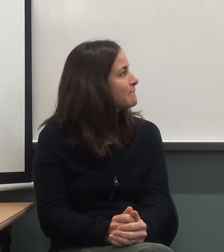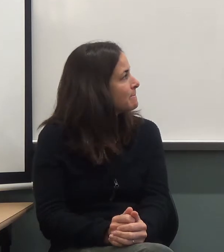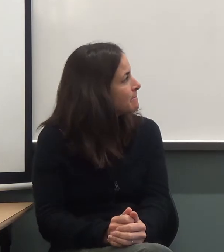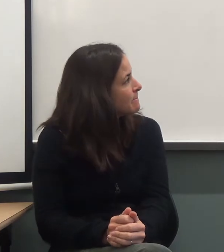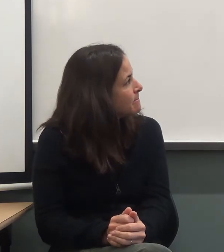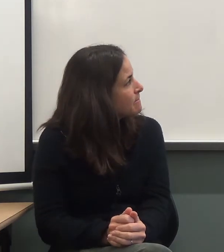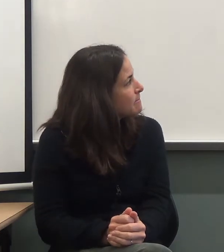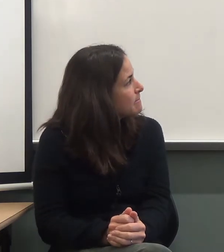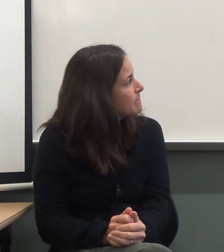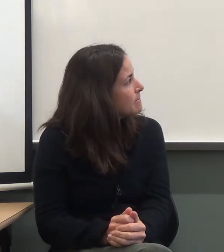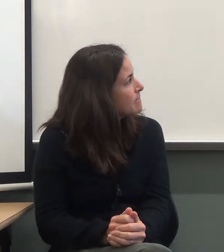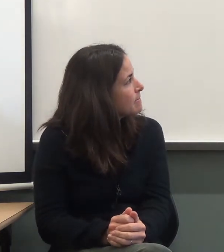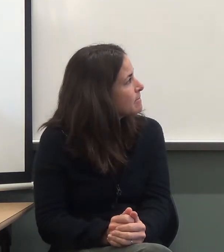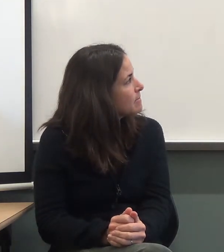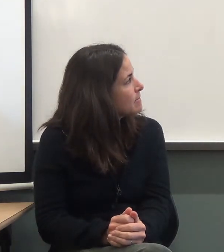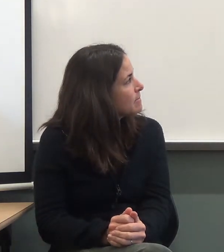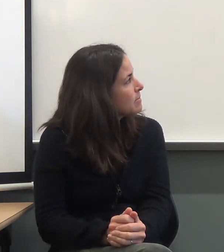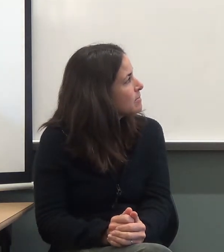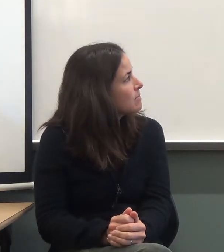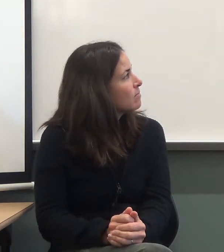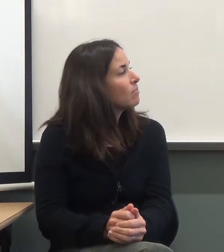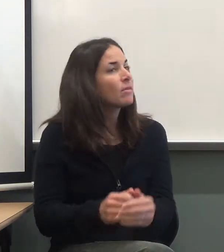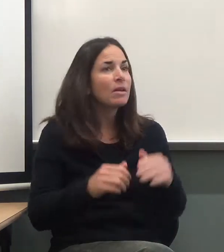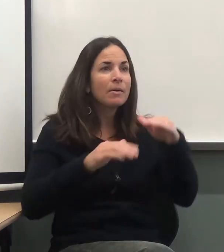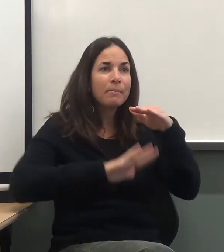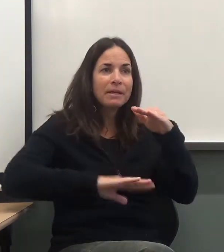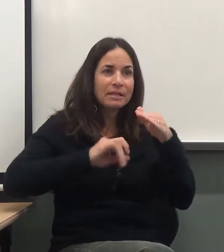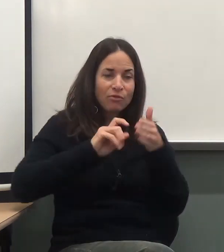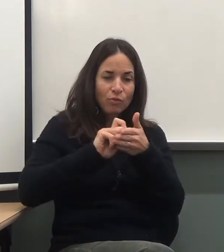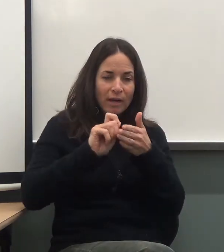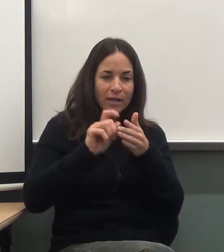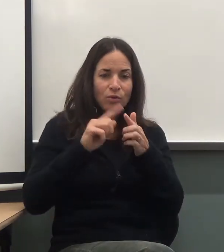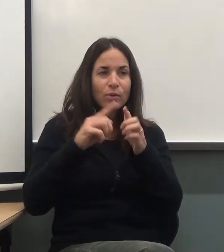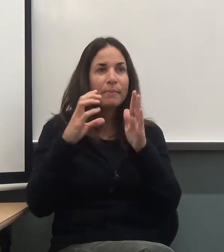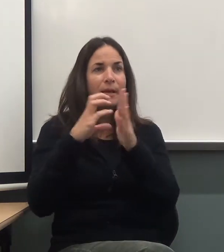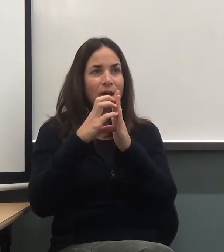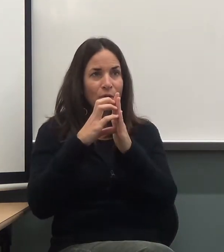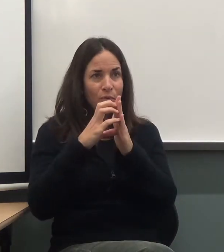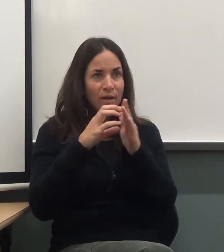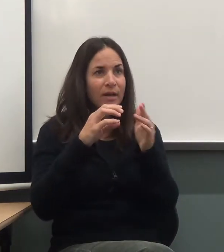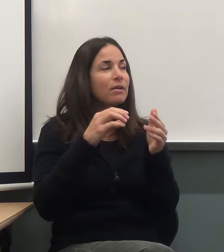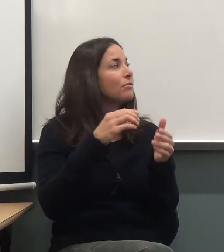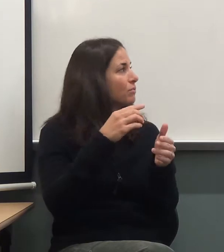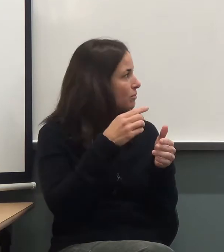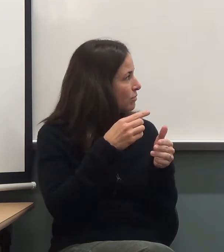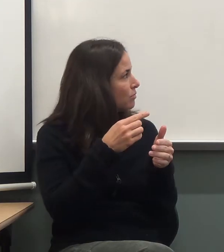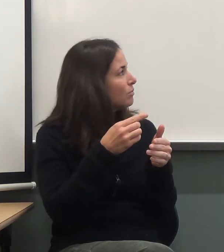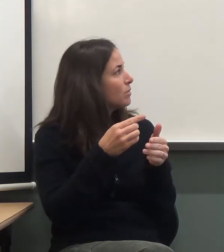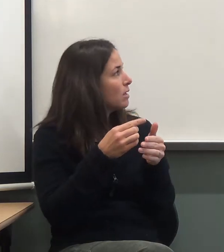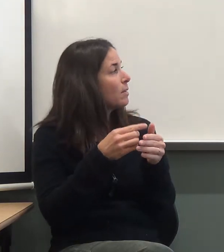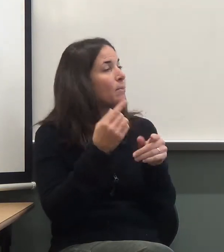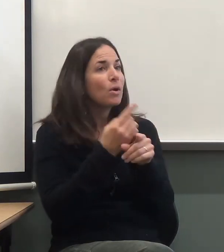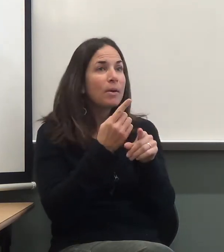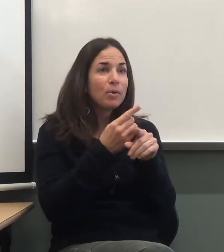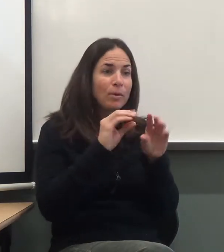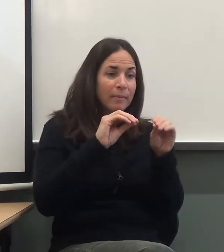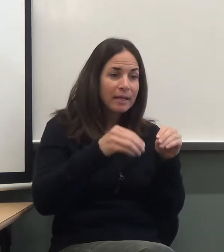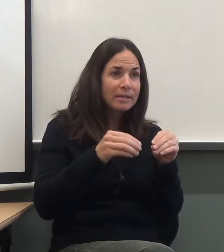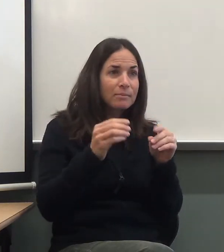So with basics of writing all the way to a paragraph, so parts of speech, communication, proper placement and choice of words. So that's